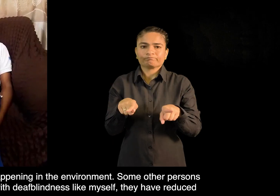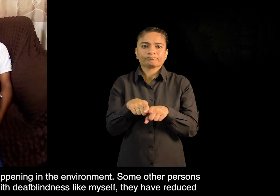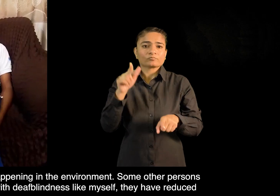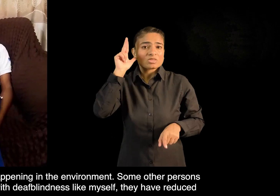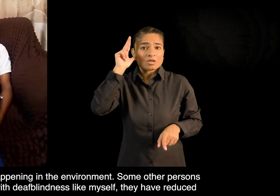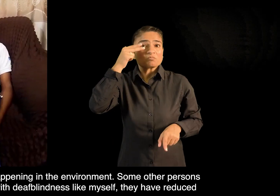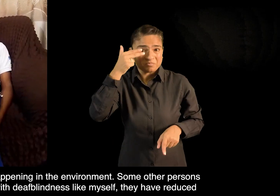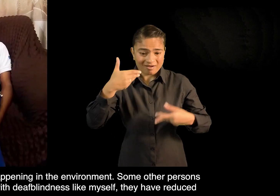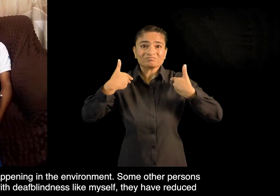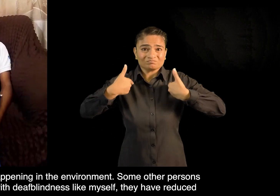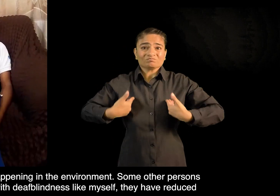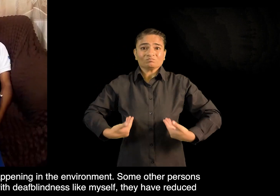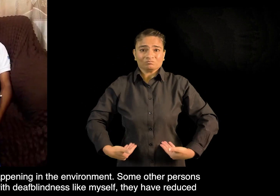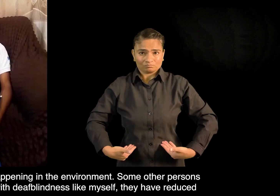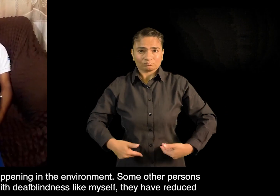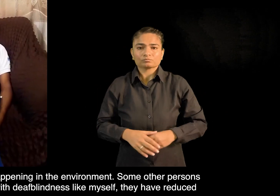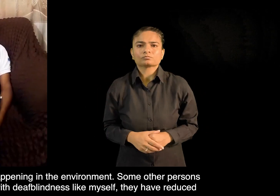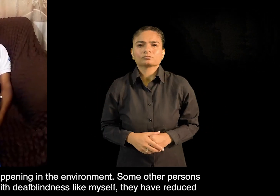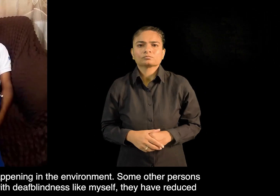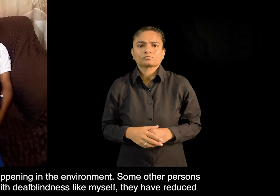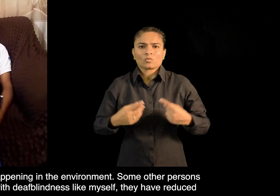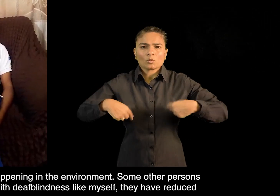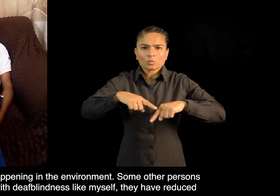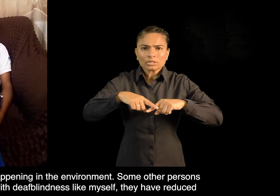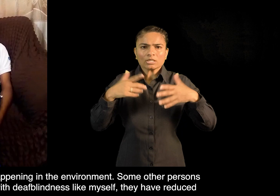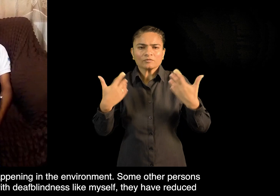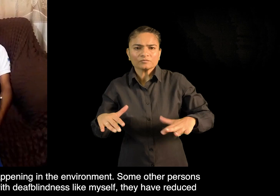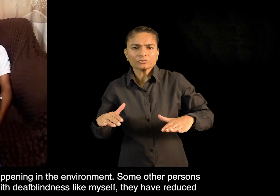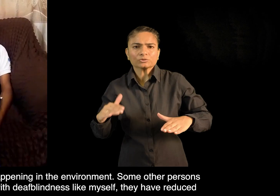Some other persons with deaf blindness, like myself,